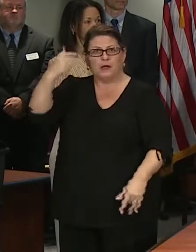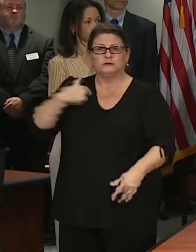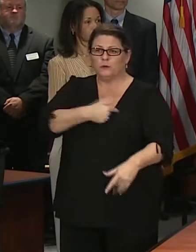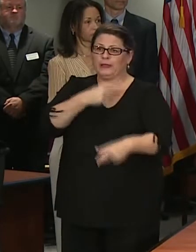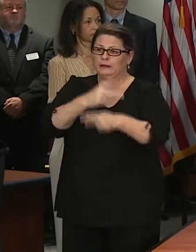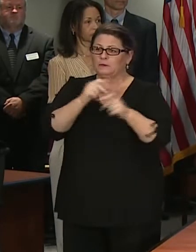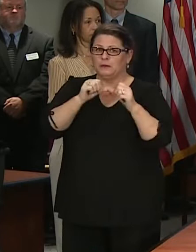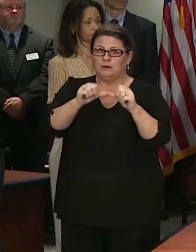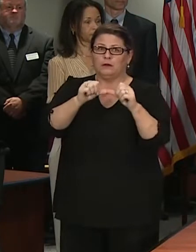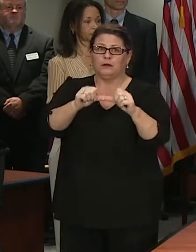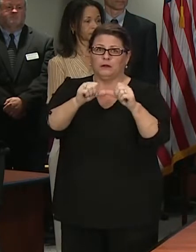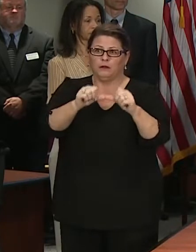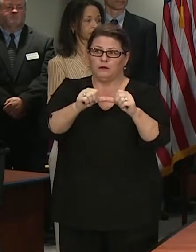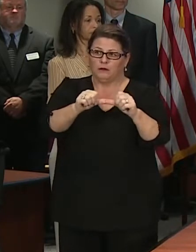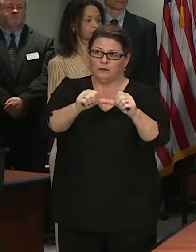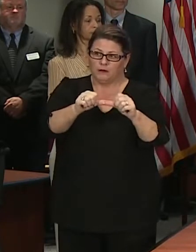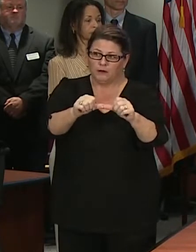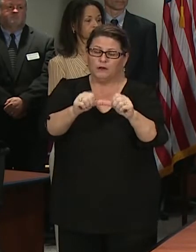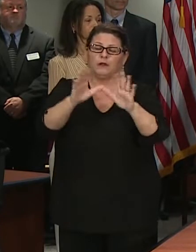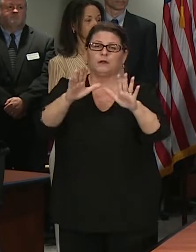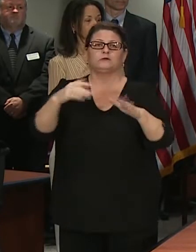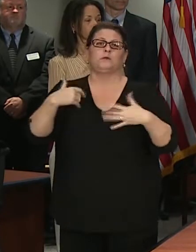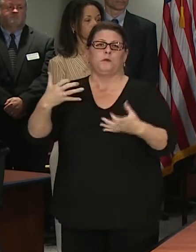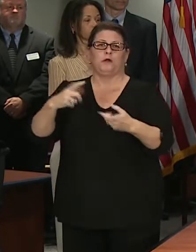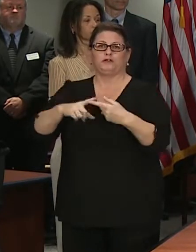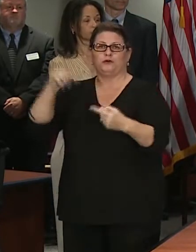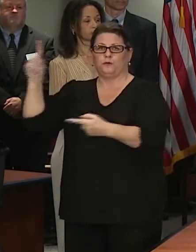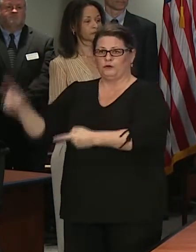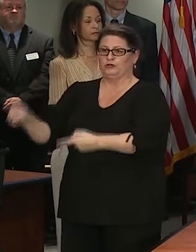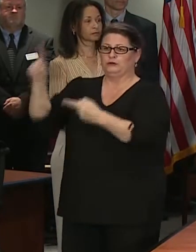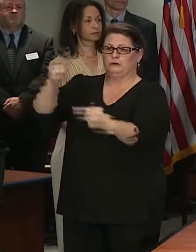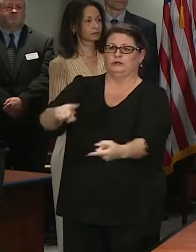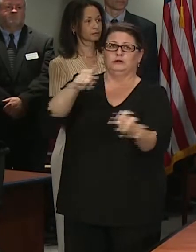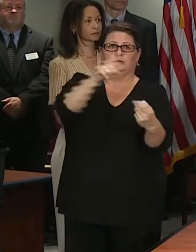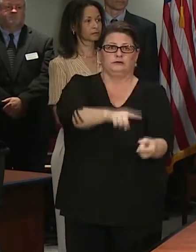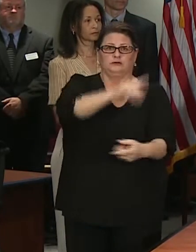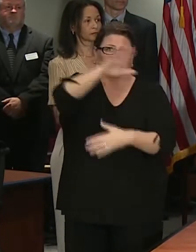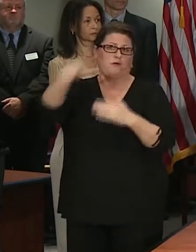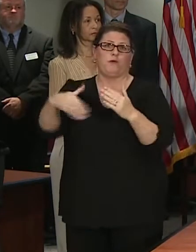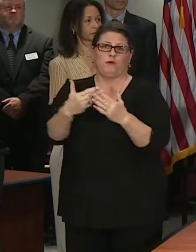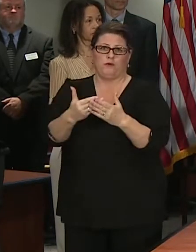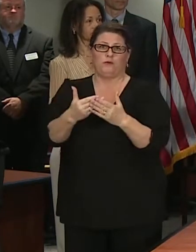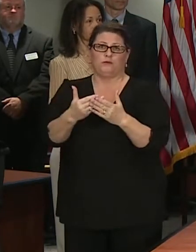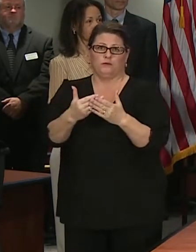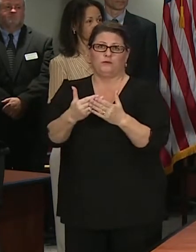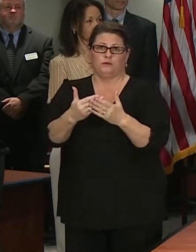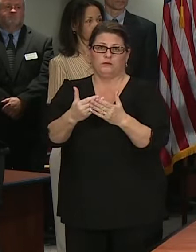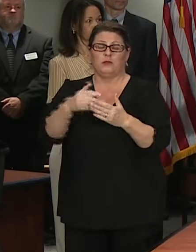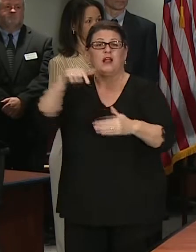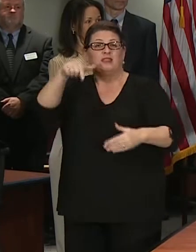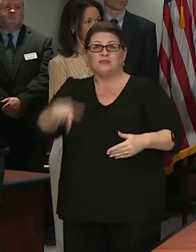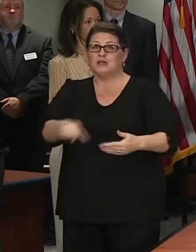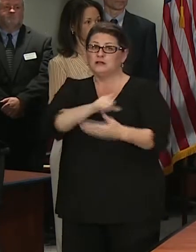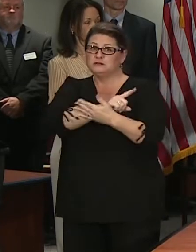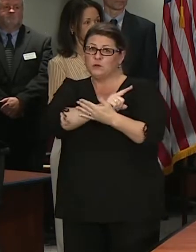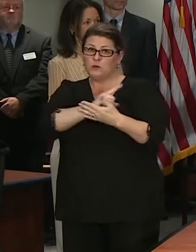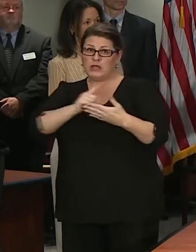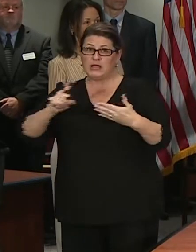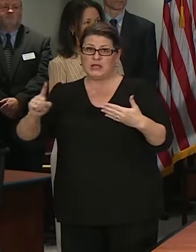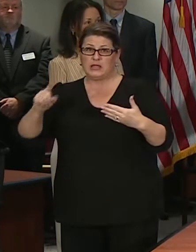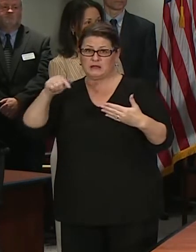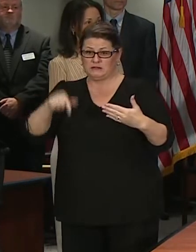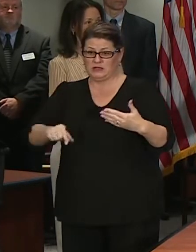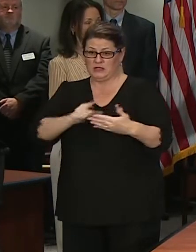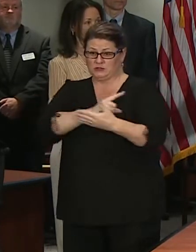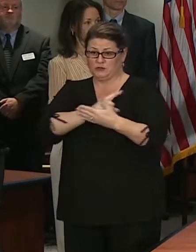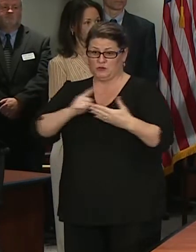orders. This week, ladies and gentlemen, we had over 200 this week. By the end of this week, we